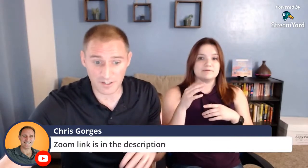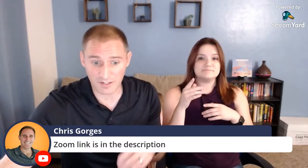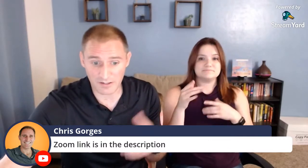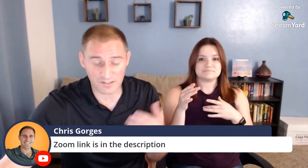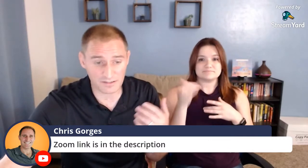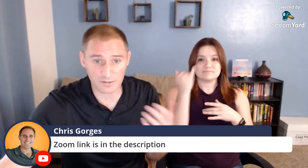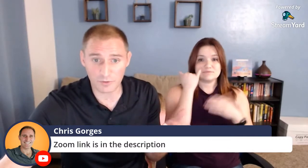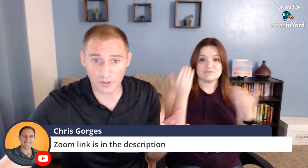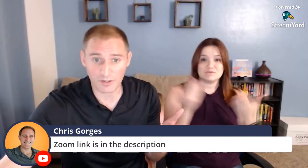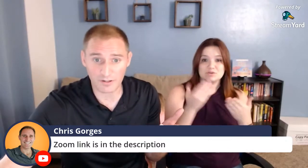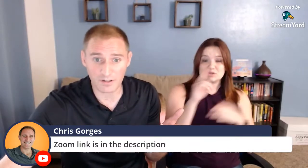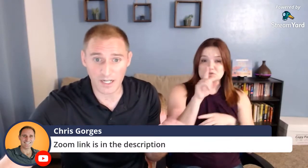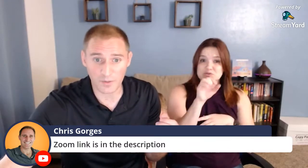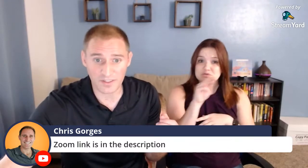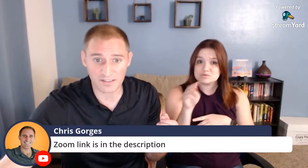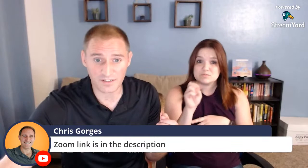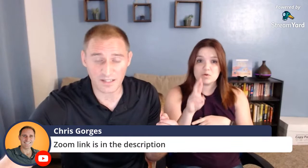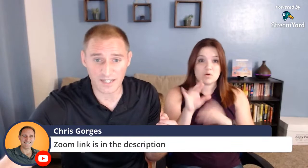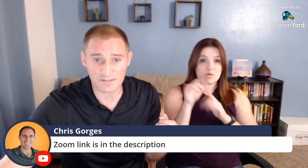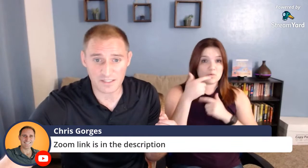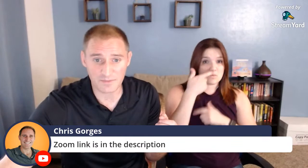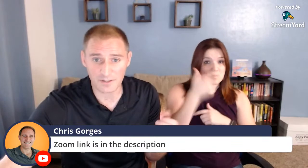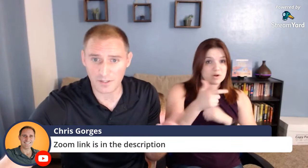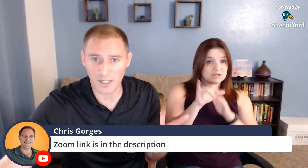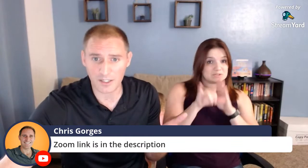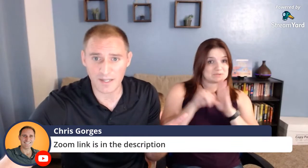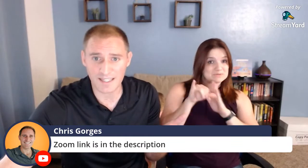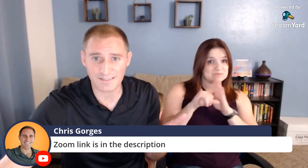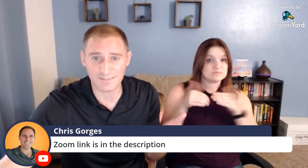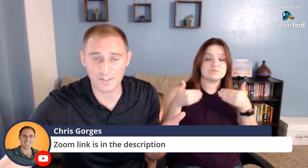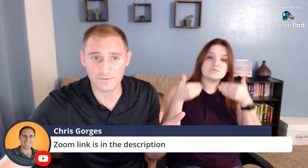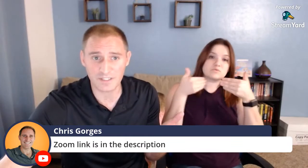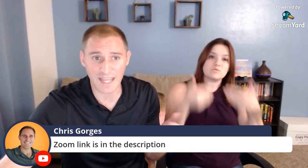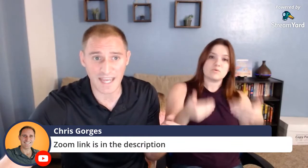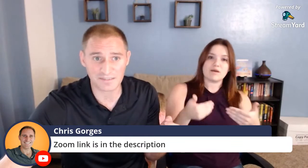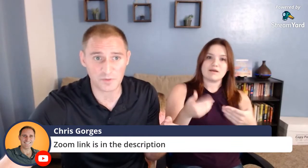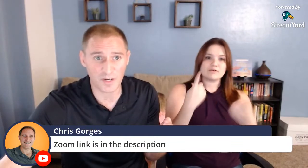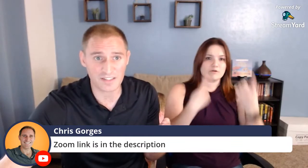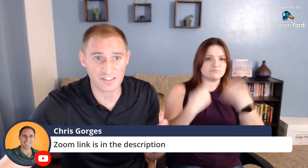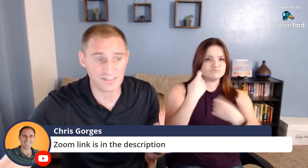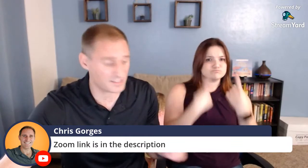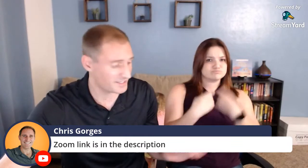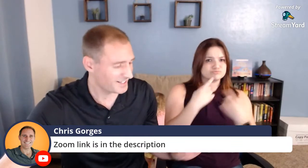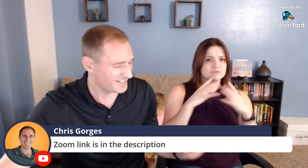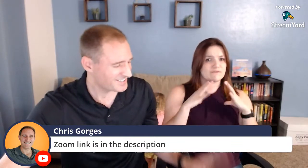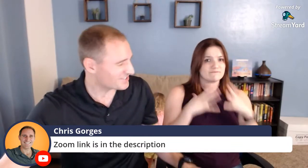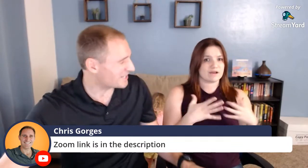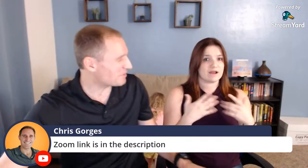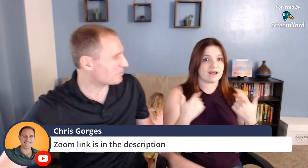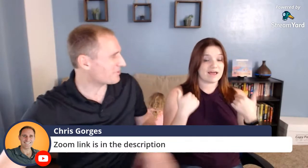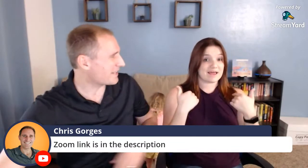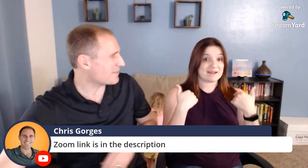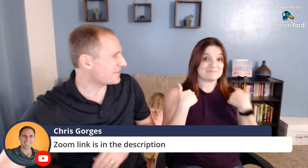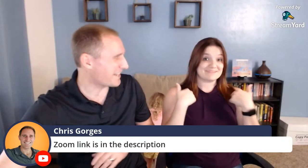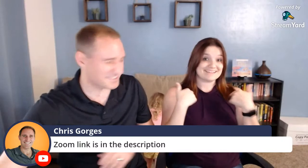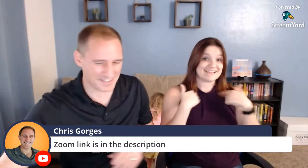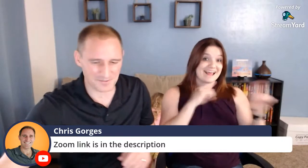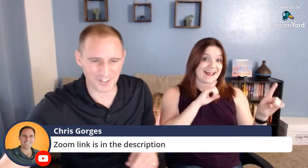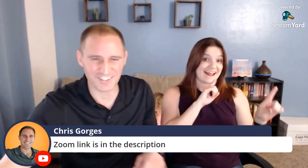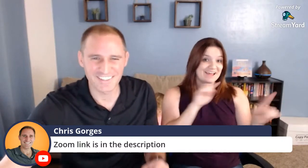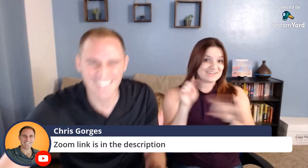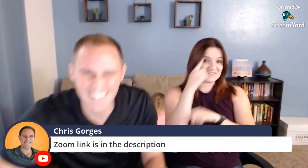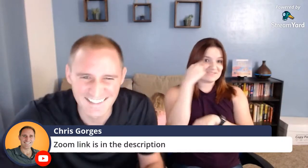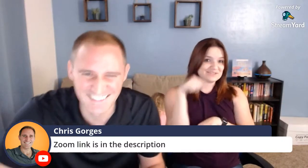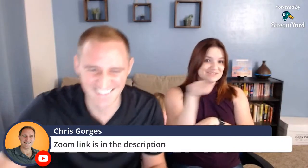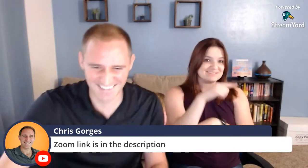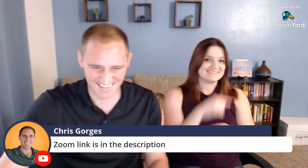So whether you're here on Zoom or you're with us on the live stream, go ahead and feel free to ask some questions, and Johnny will be more than happy to answer them